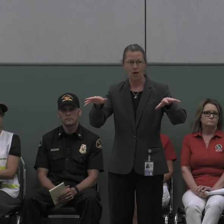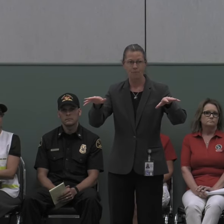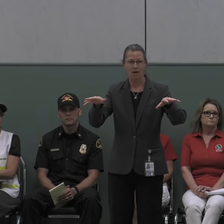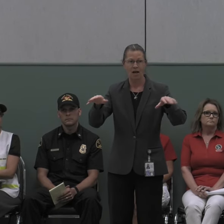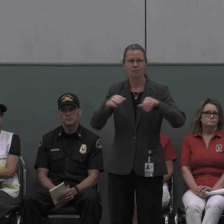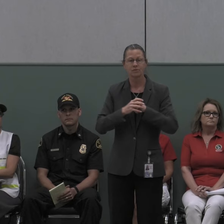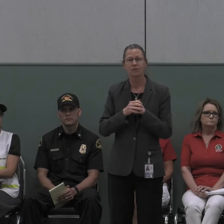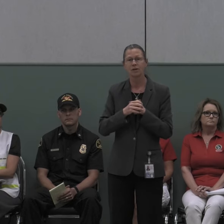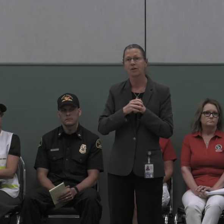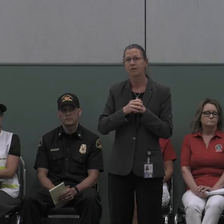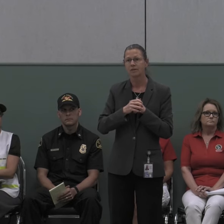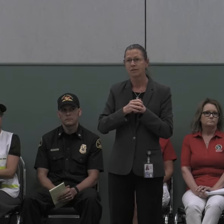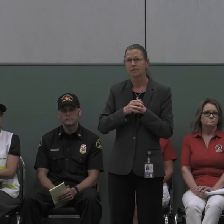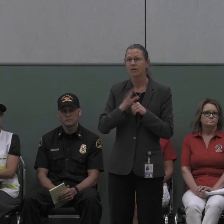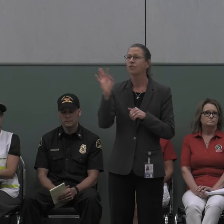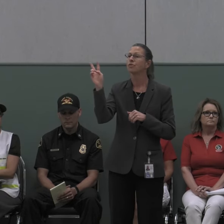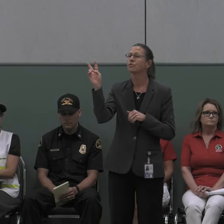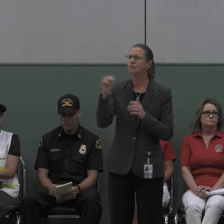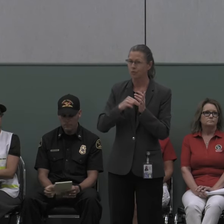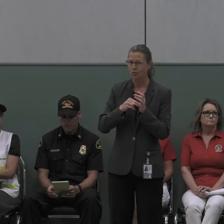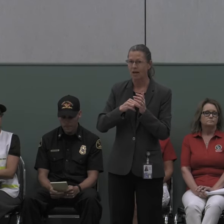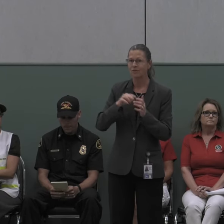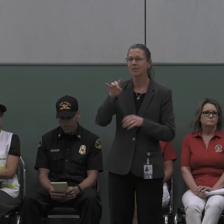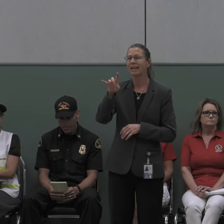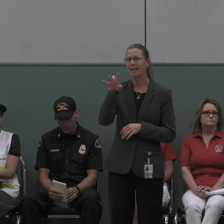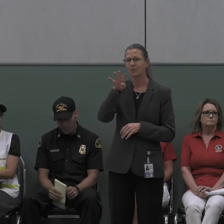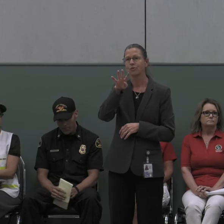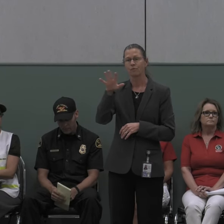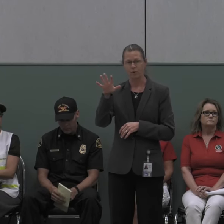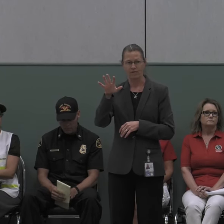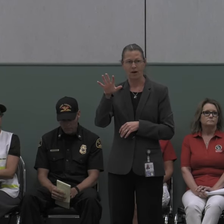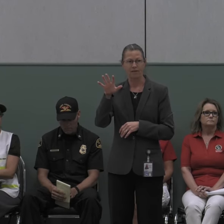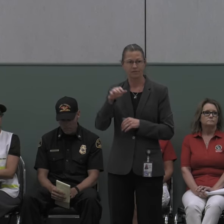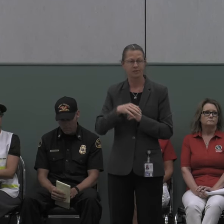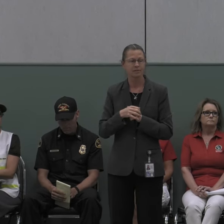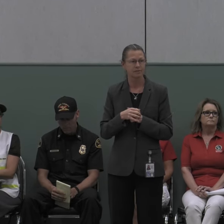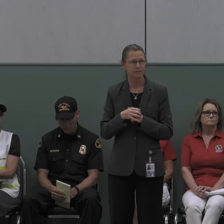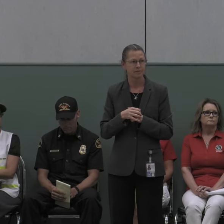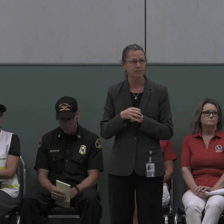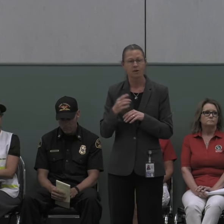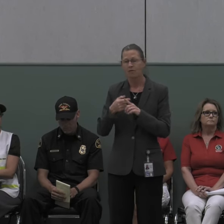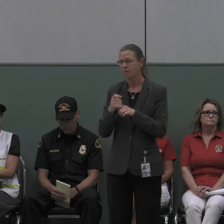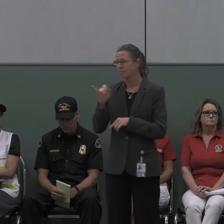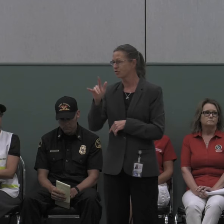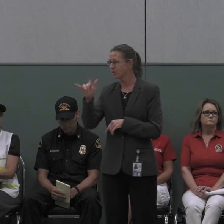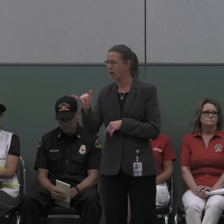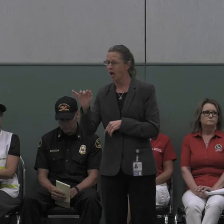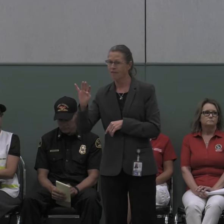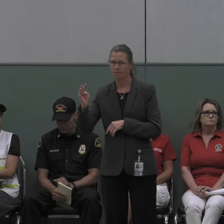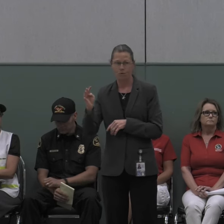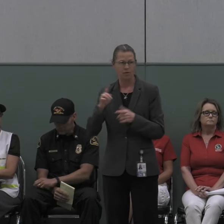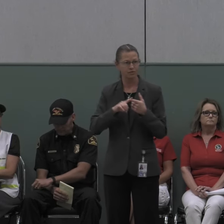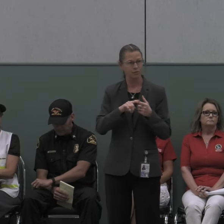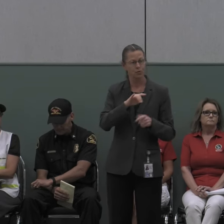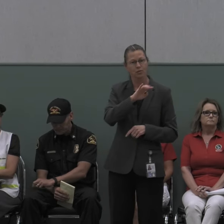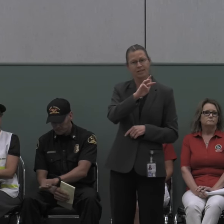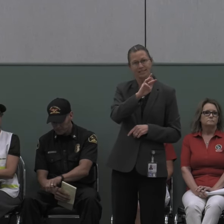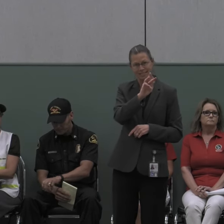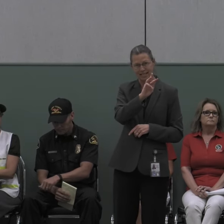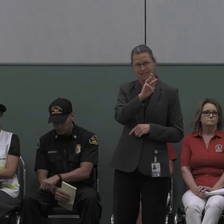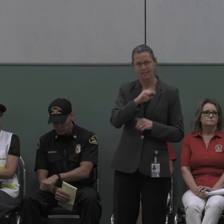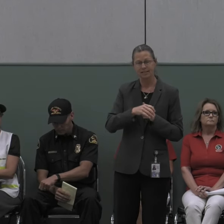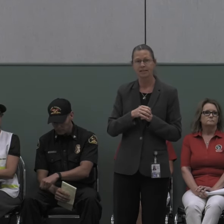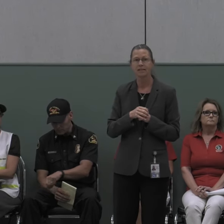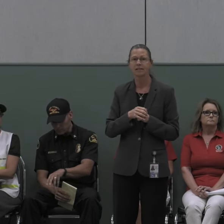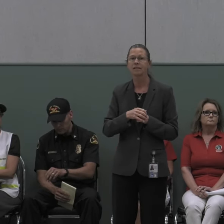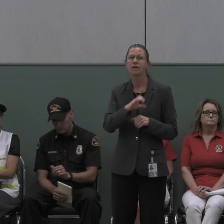out were 2,845. From July 4th through July 6th, Ridgecrest Police Department got